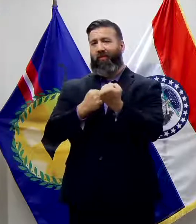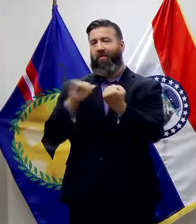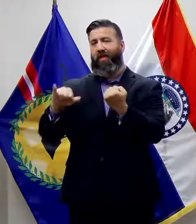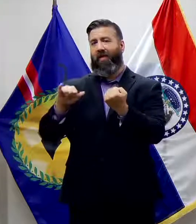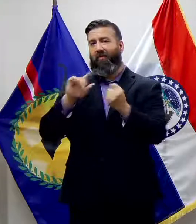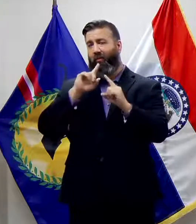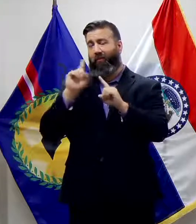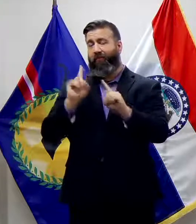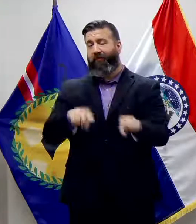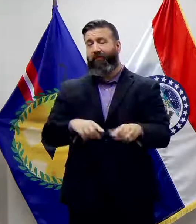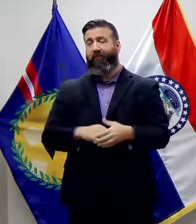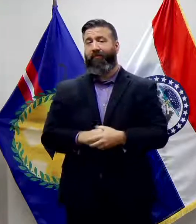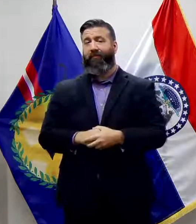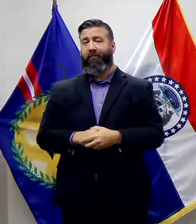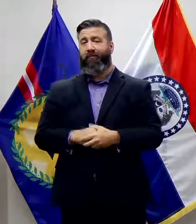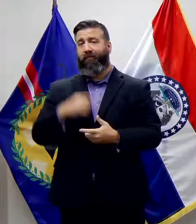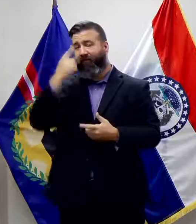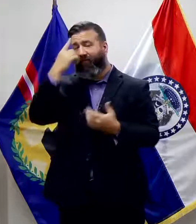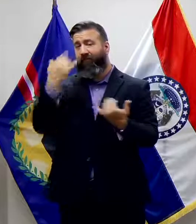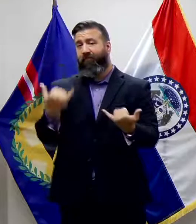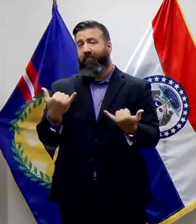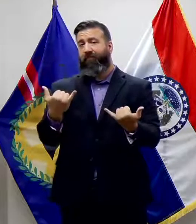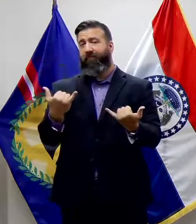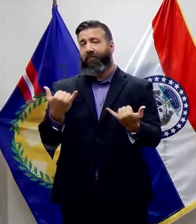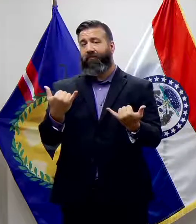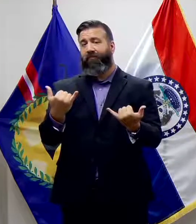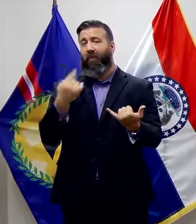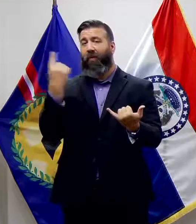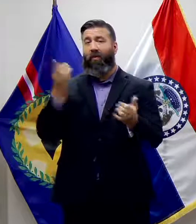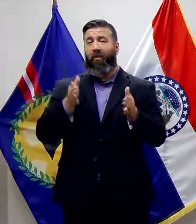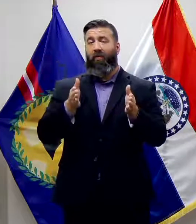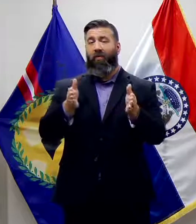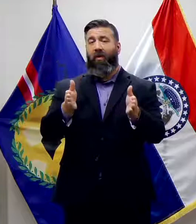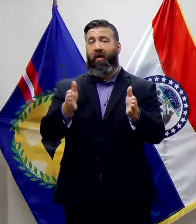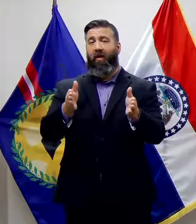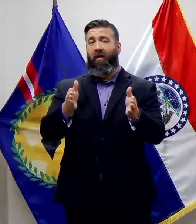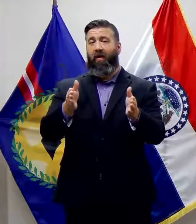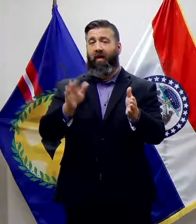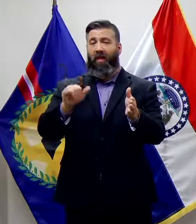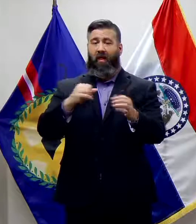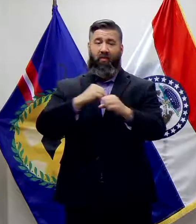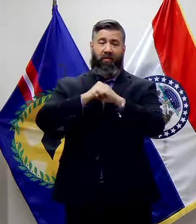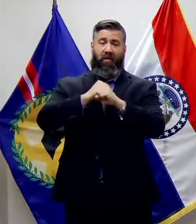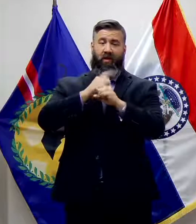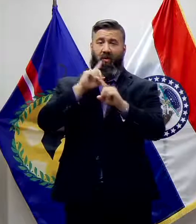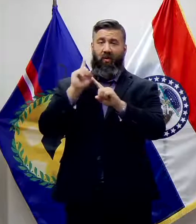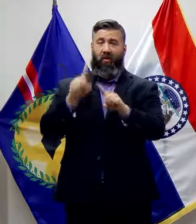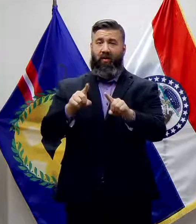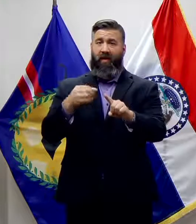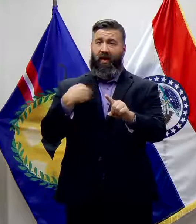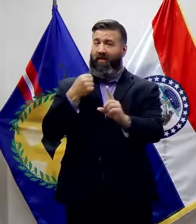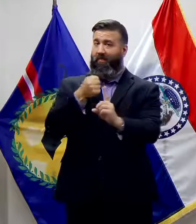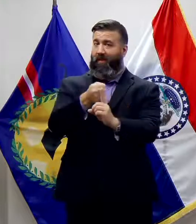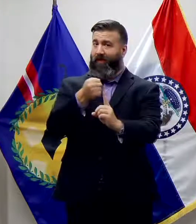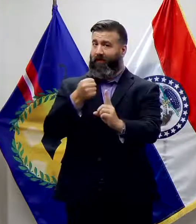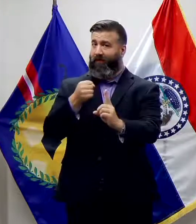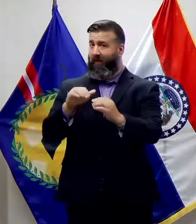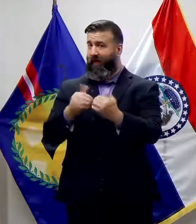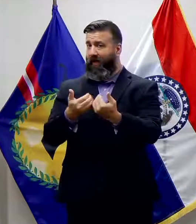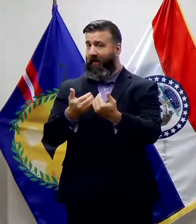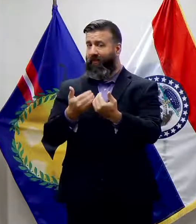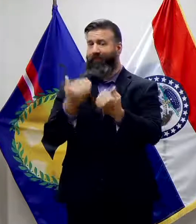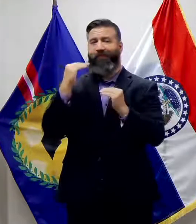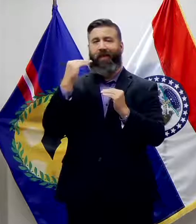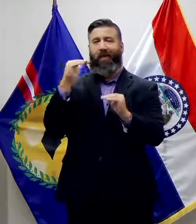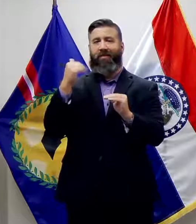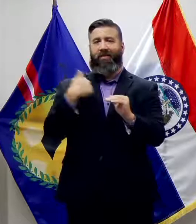mandate. At this point, the only way that restraining order has a practical impact is it limits our ability